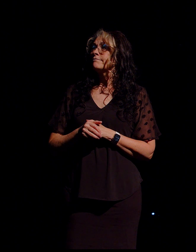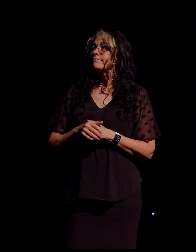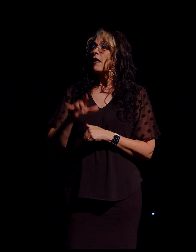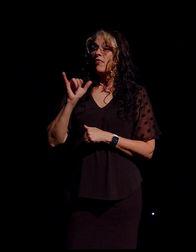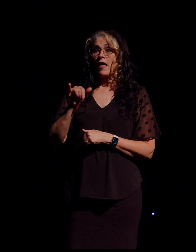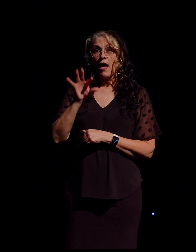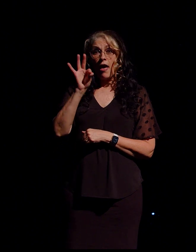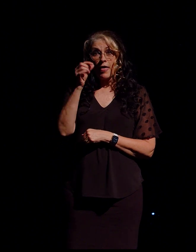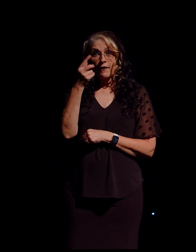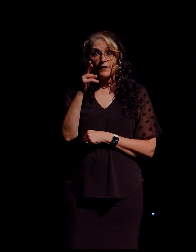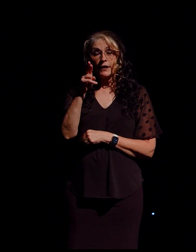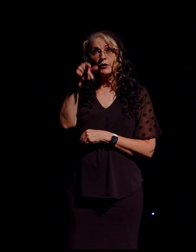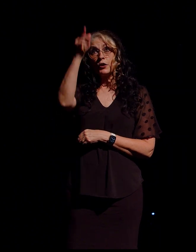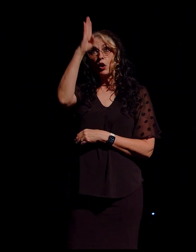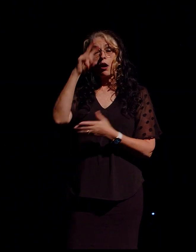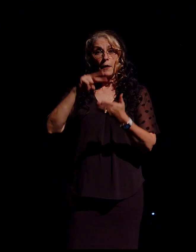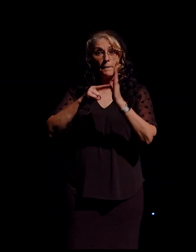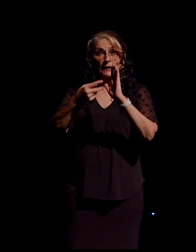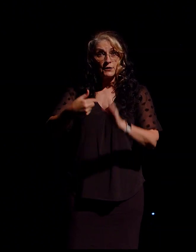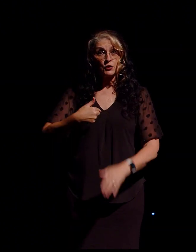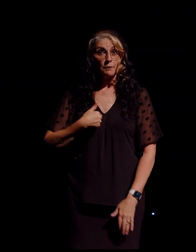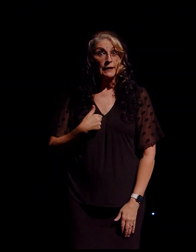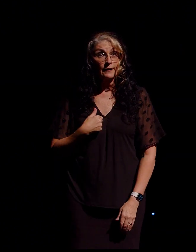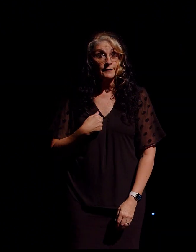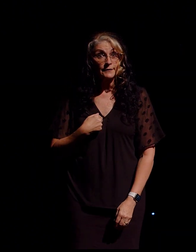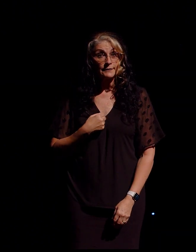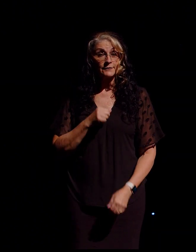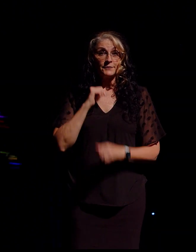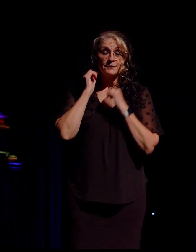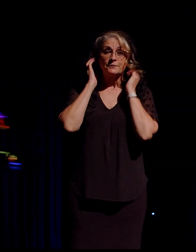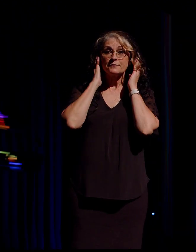what fearing God means to me.